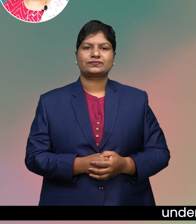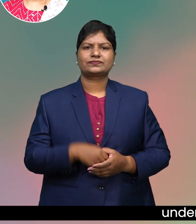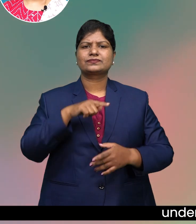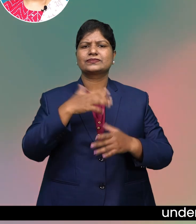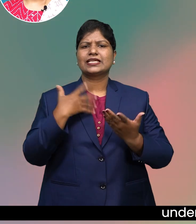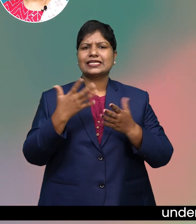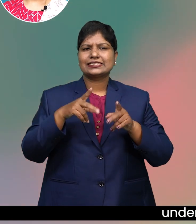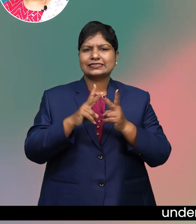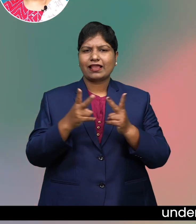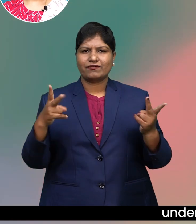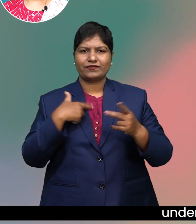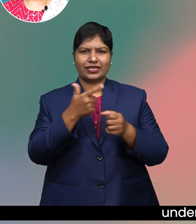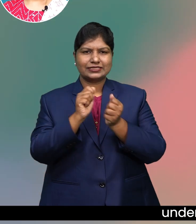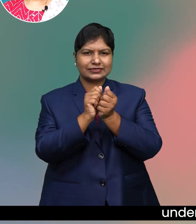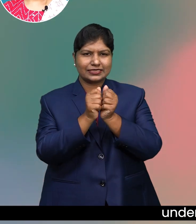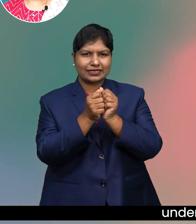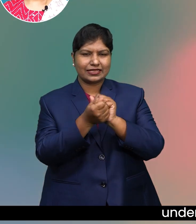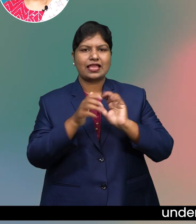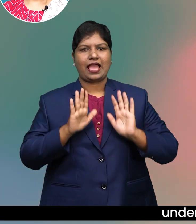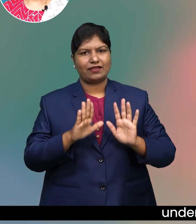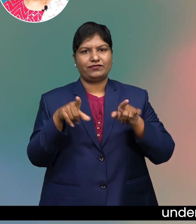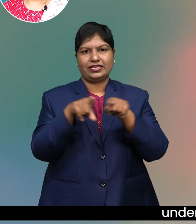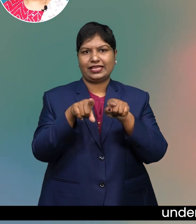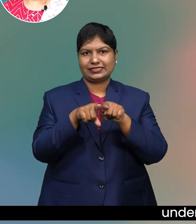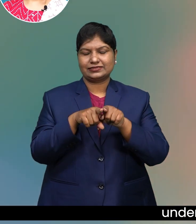undergone changes like